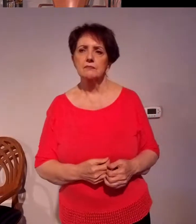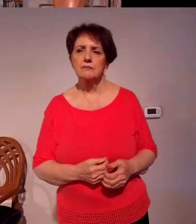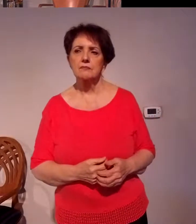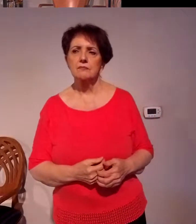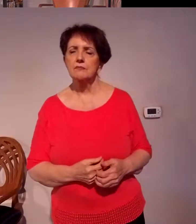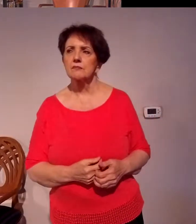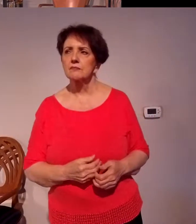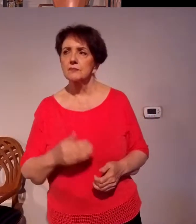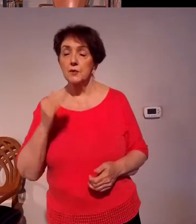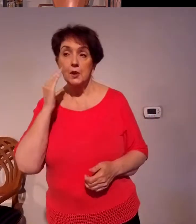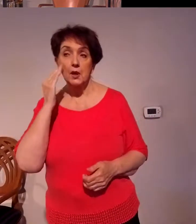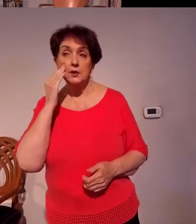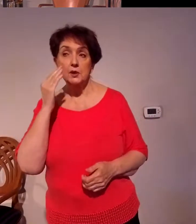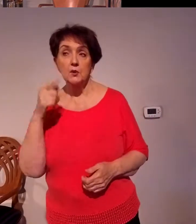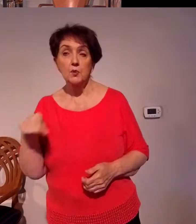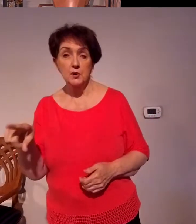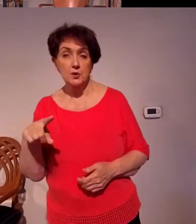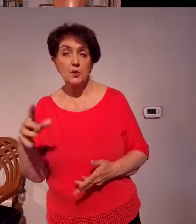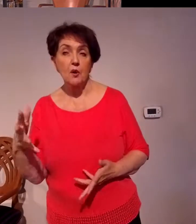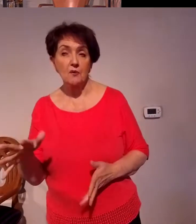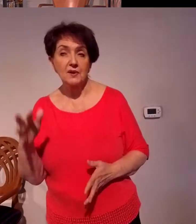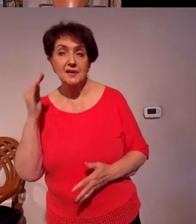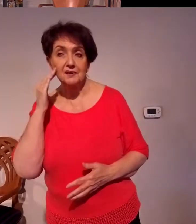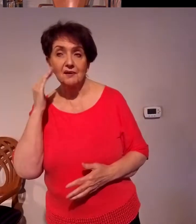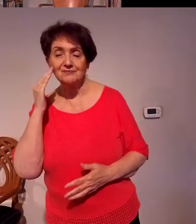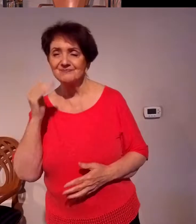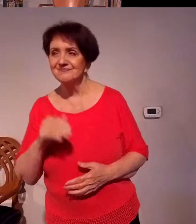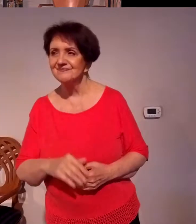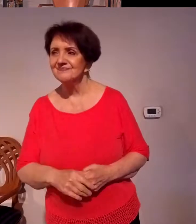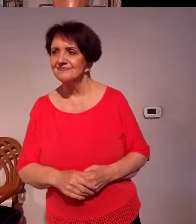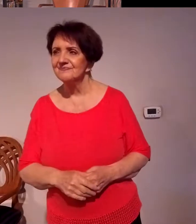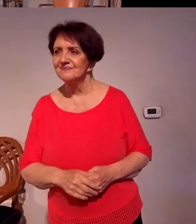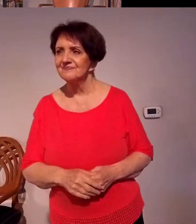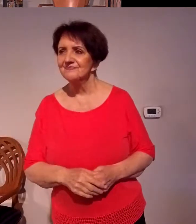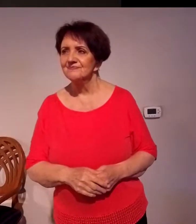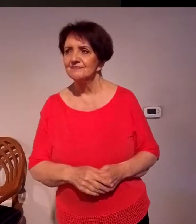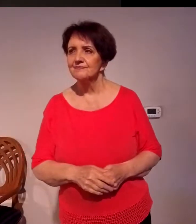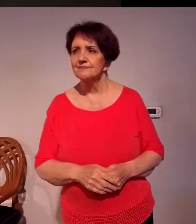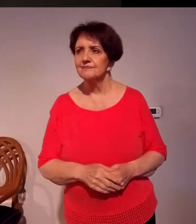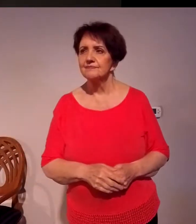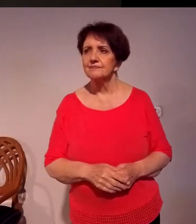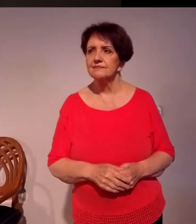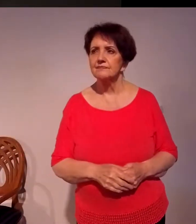Because I know what you know that is. Write it down on your card.